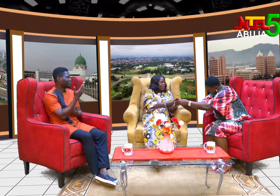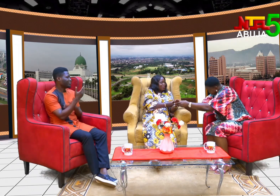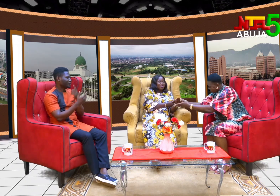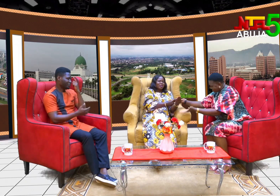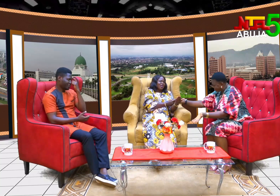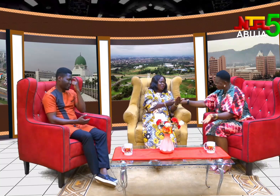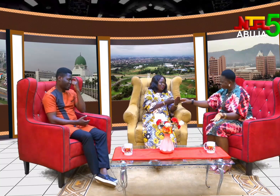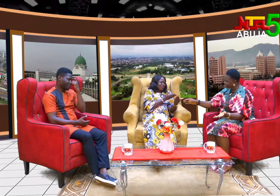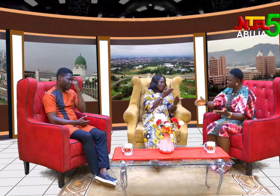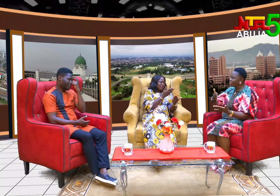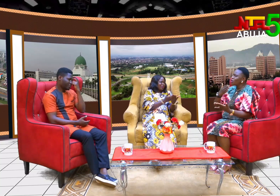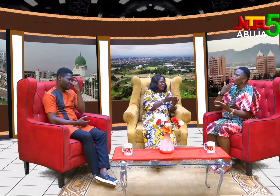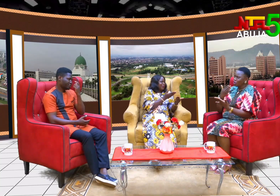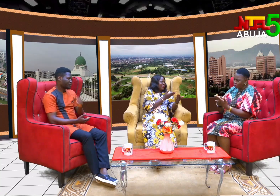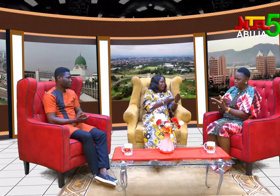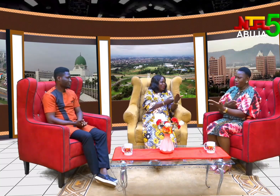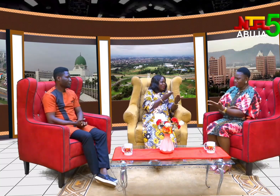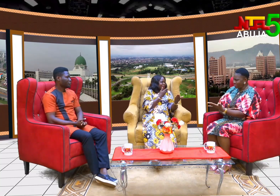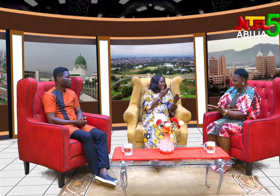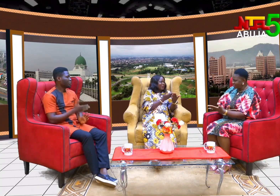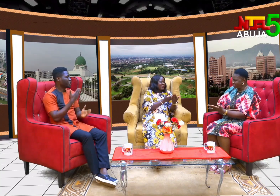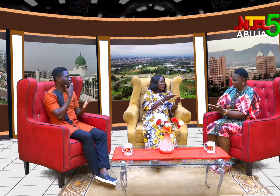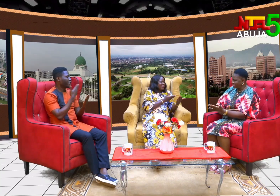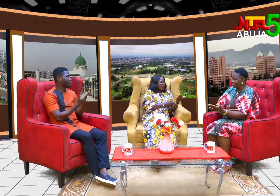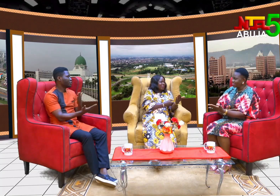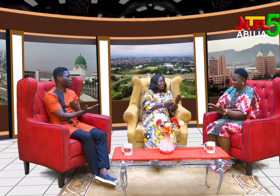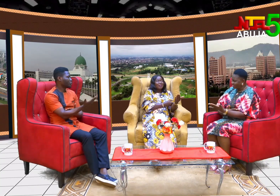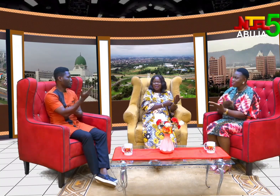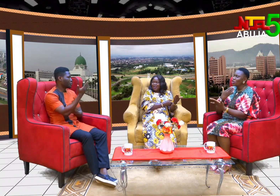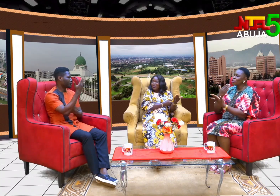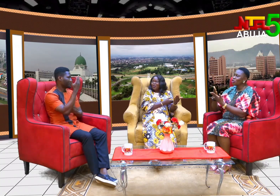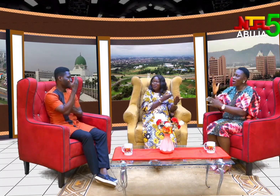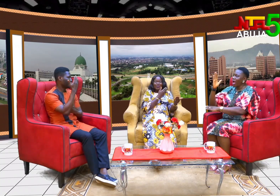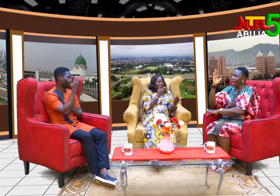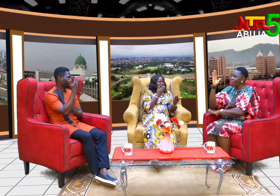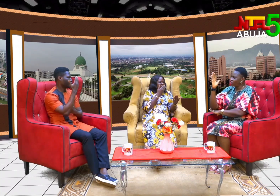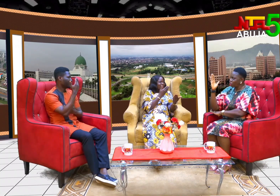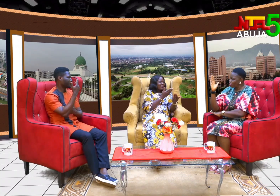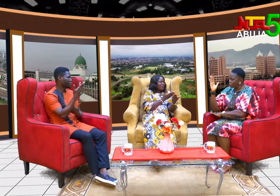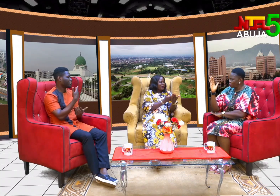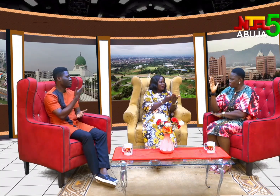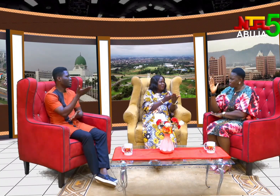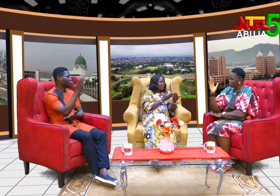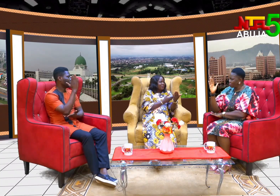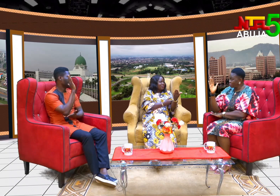Good morning. Oh, it's not hard. Yeah. Good morning. So like the rising of the sun. Good afternoon.